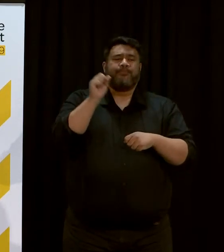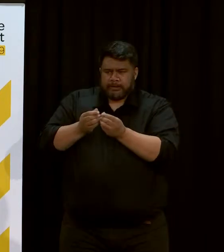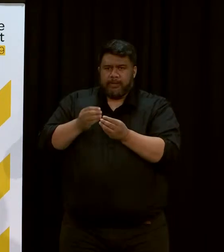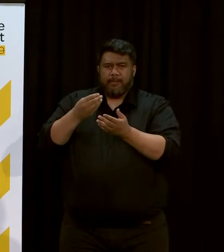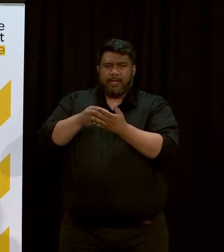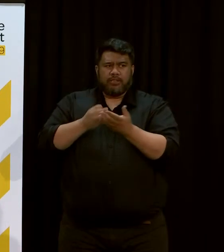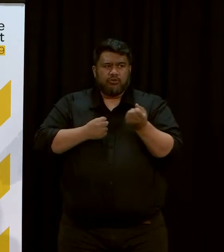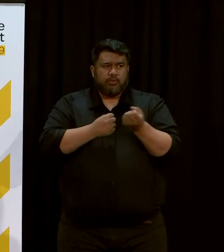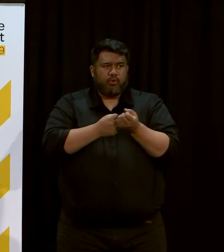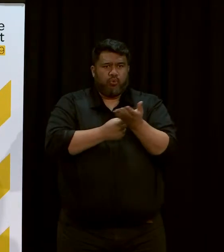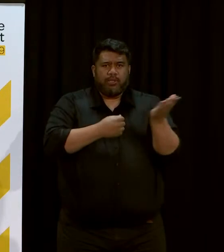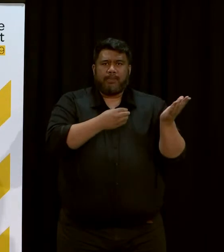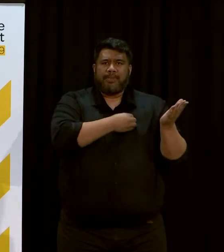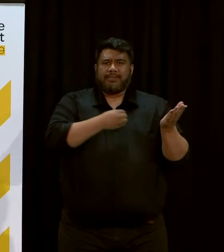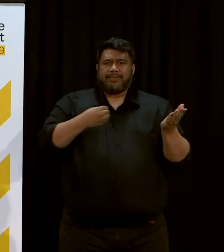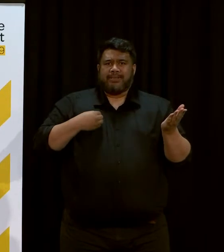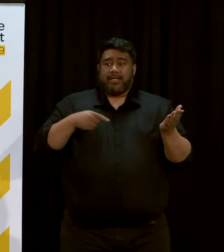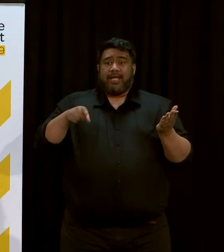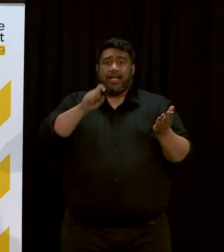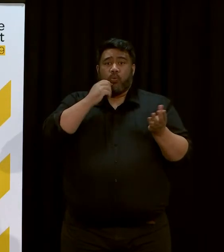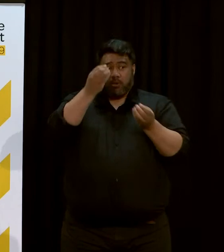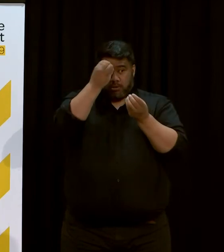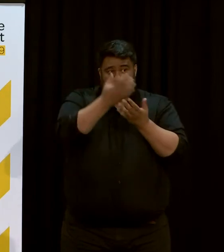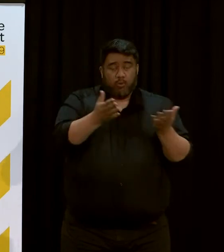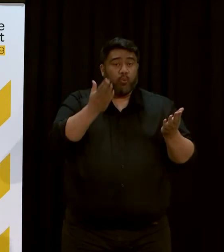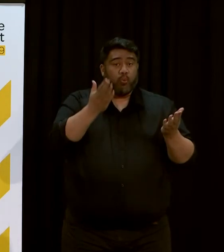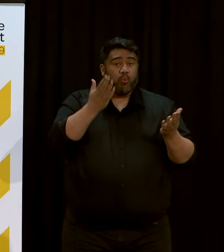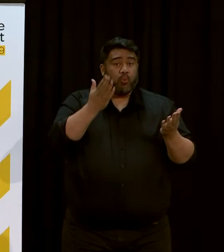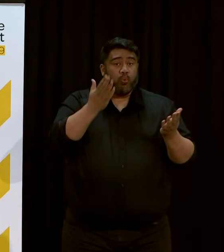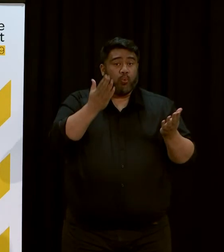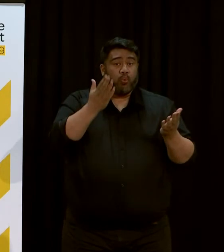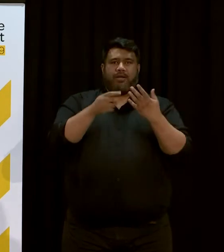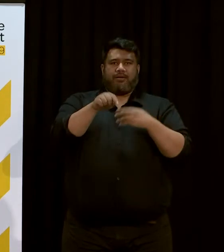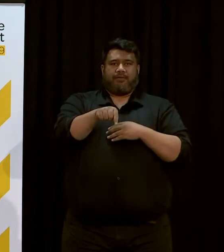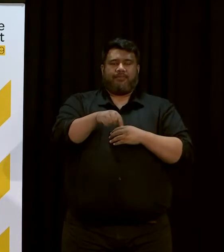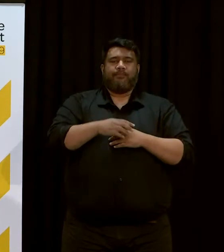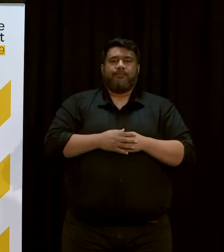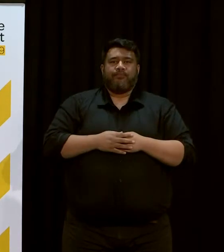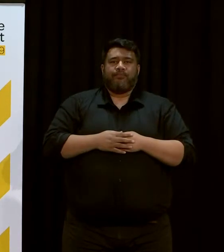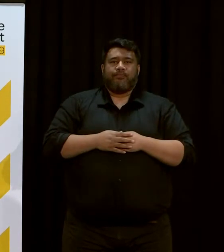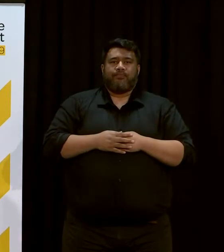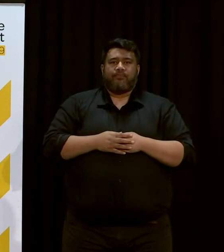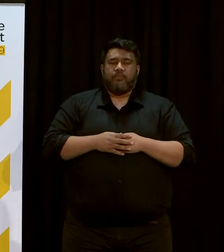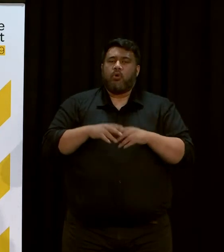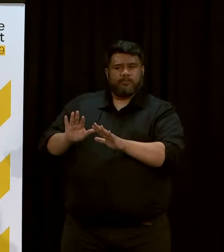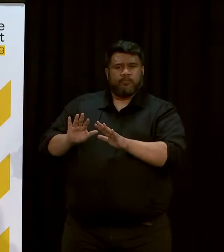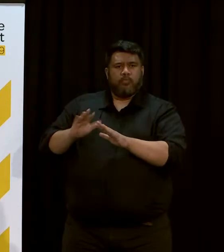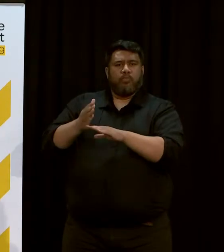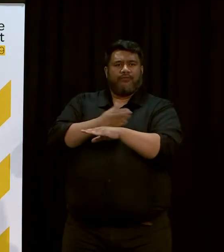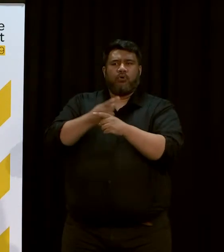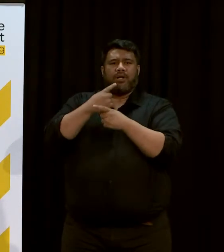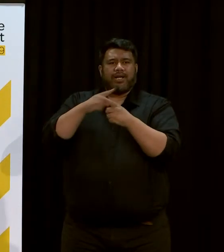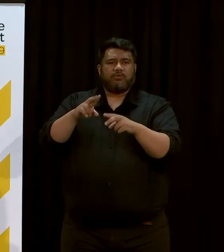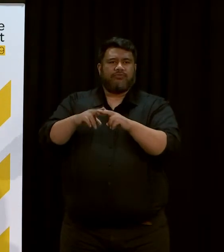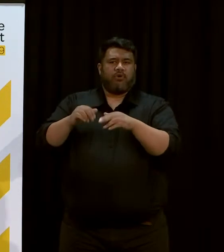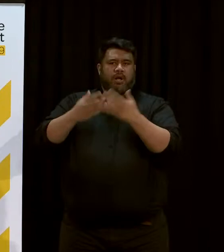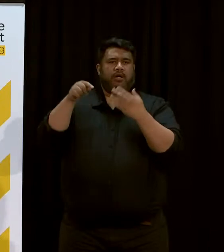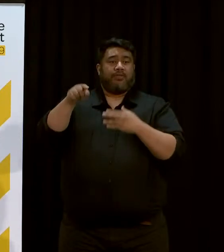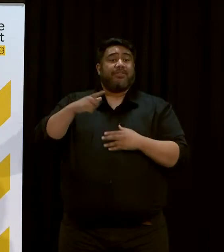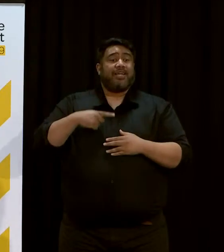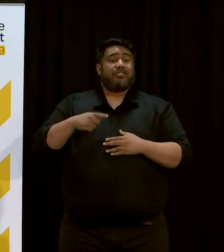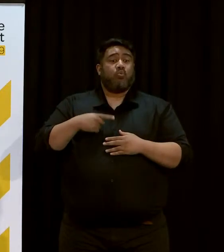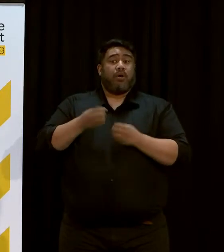currently wishing to share more of the details of this on Friday. And finally, a quick preview to the announcement that will work, and so that is why